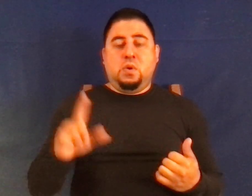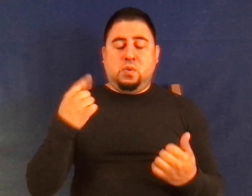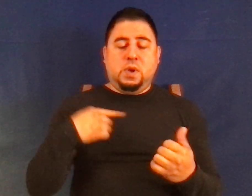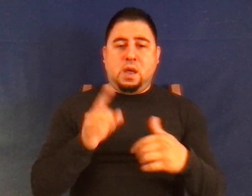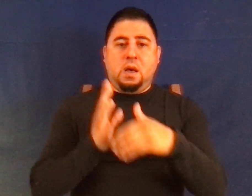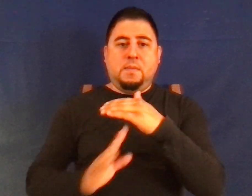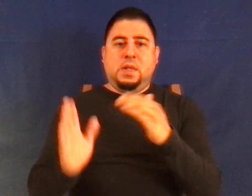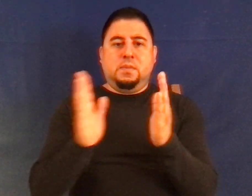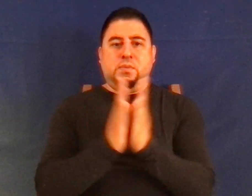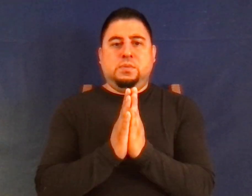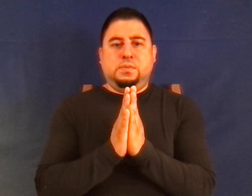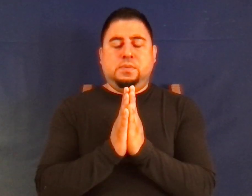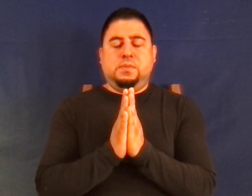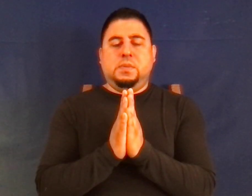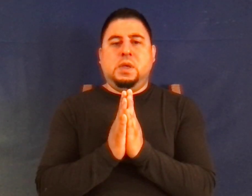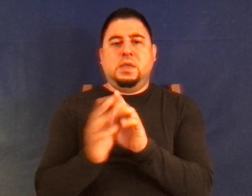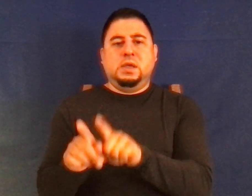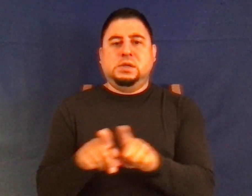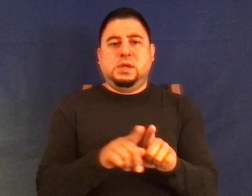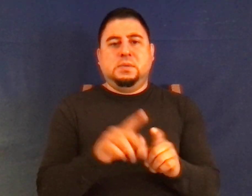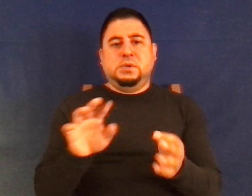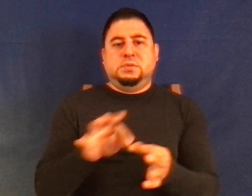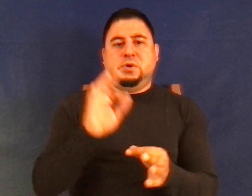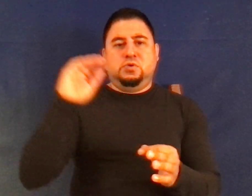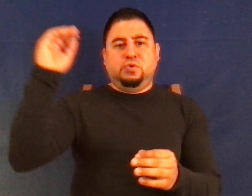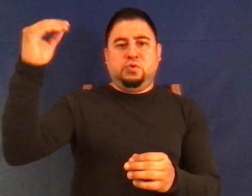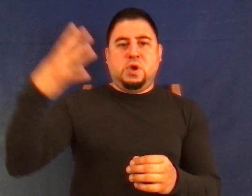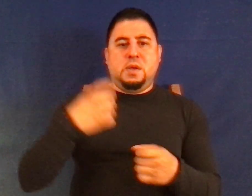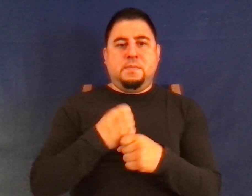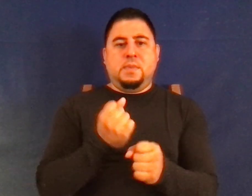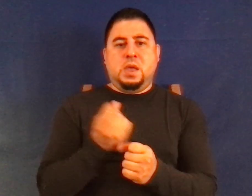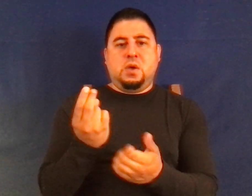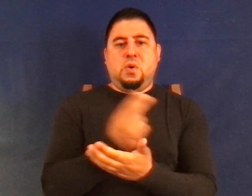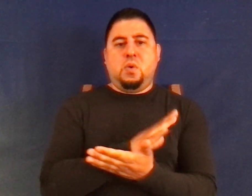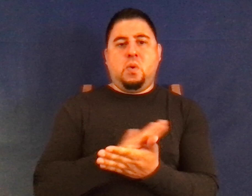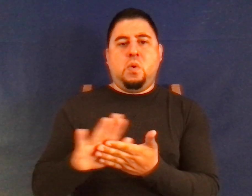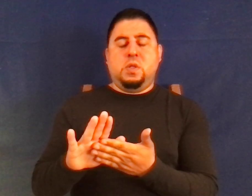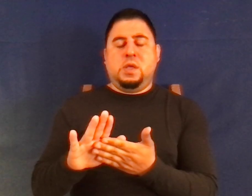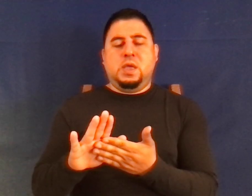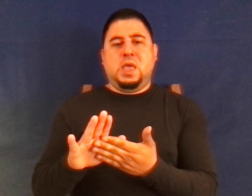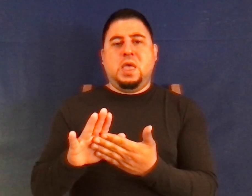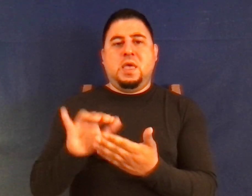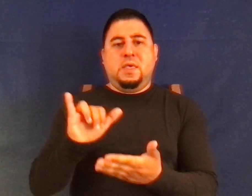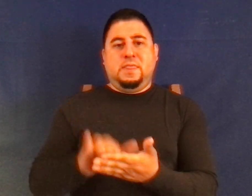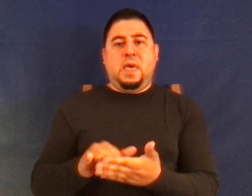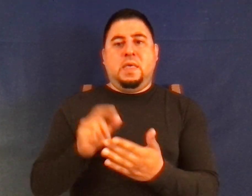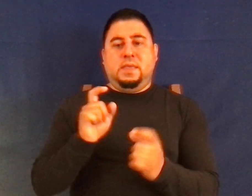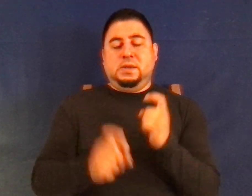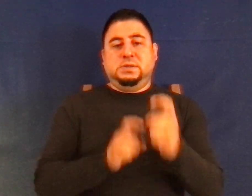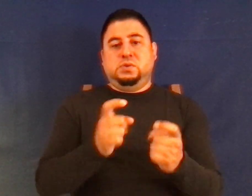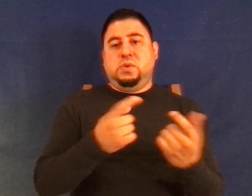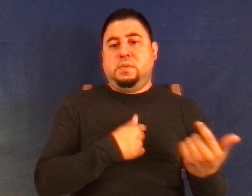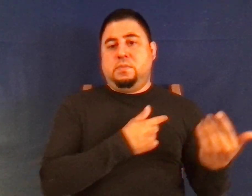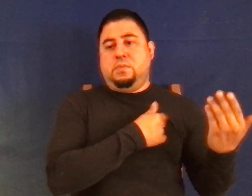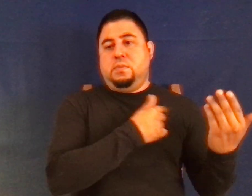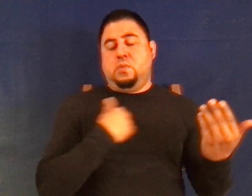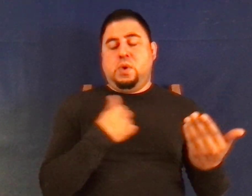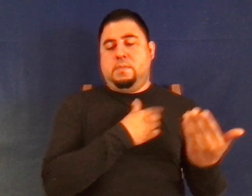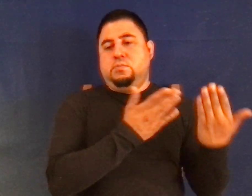you, by the same Spirit graciously make holy that these gifts that we bring to you for consecration,